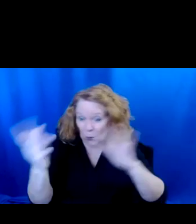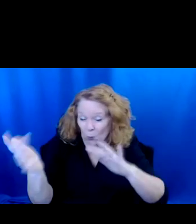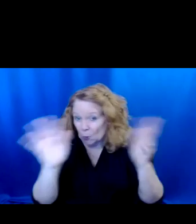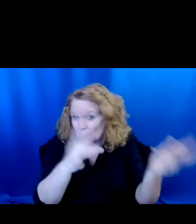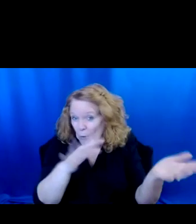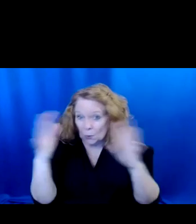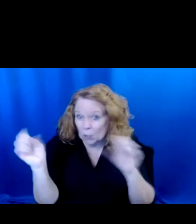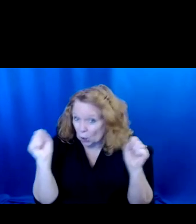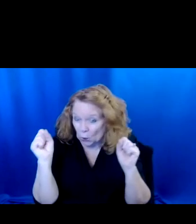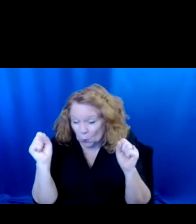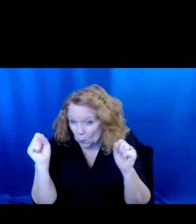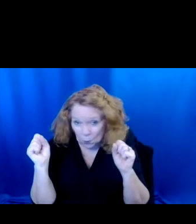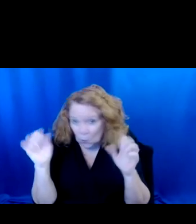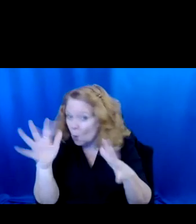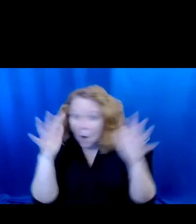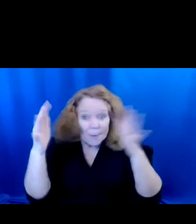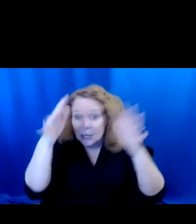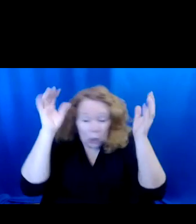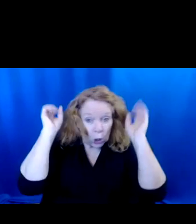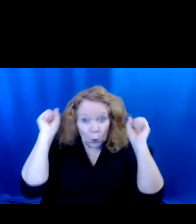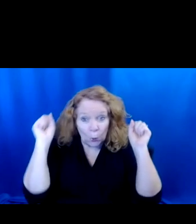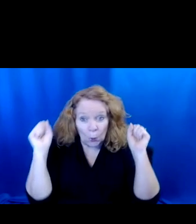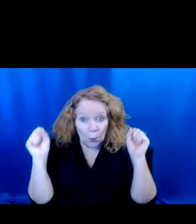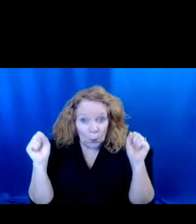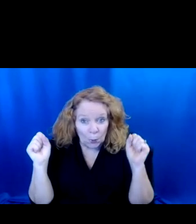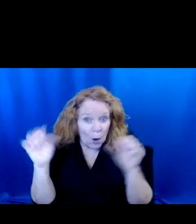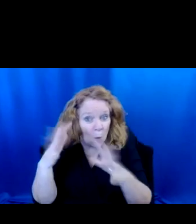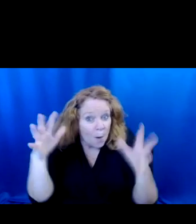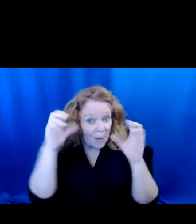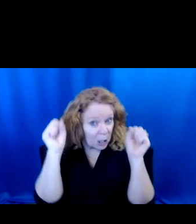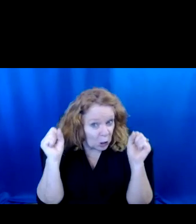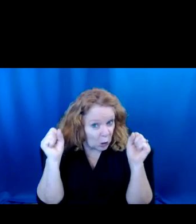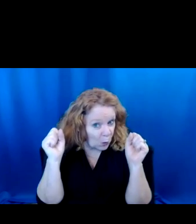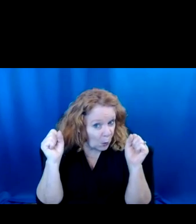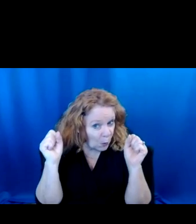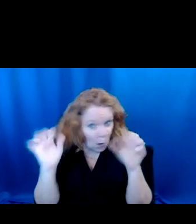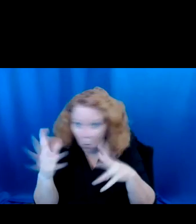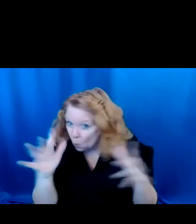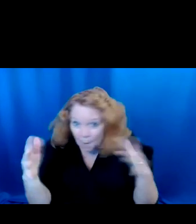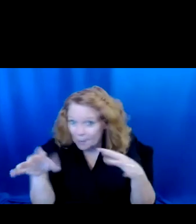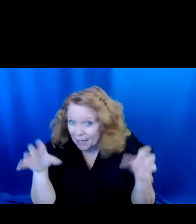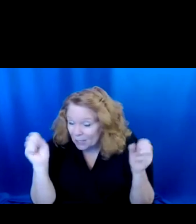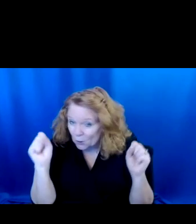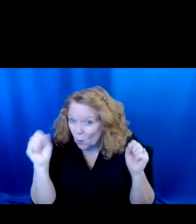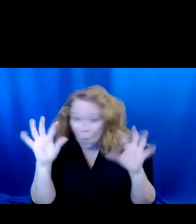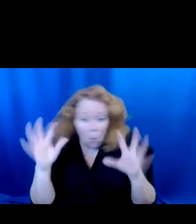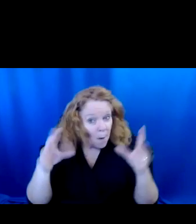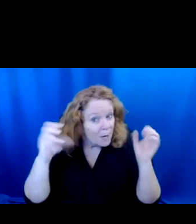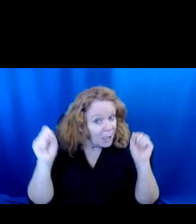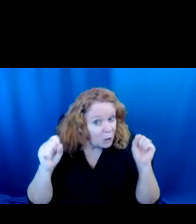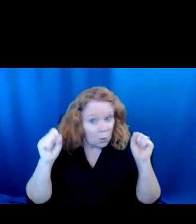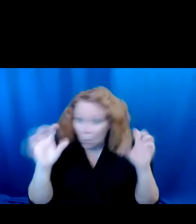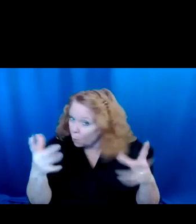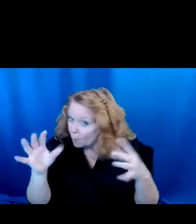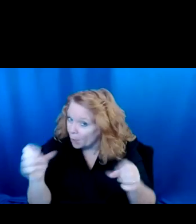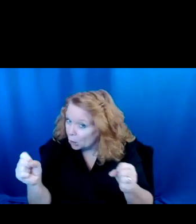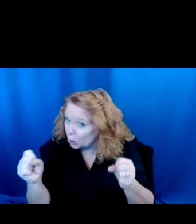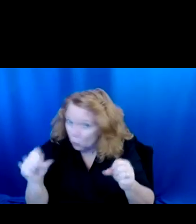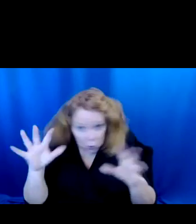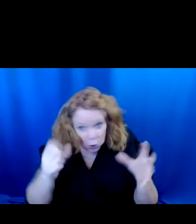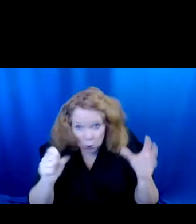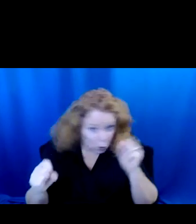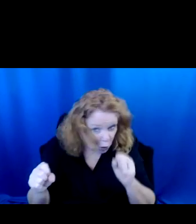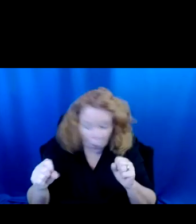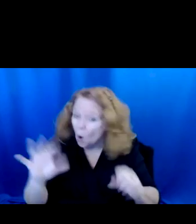whoop-a-dee-doo, doo-doo. Whoop-a-dee-doo, a whoop-a-dee-doo. A whoop-a-dee-doo, a whoop-a-dee-doo, a whoop-a-dee-doo,